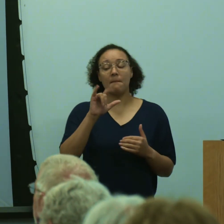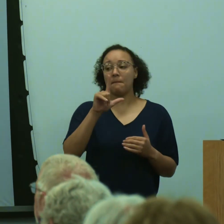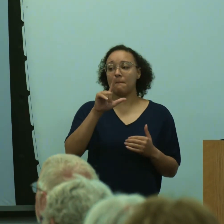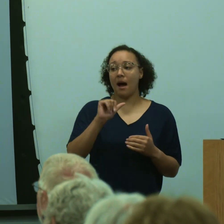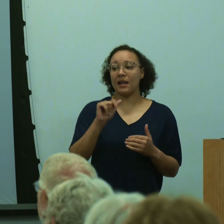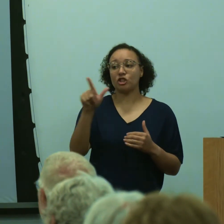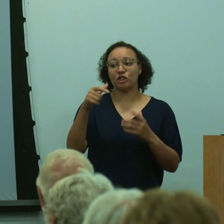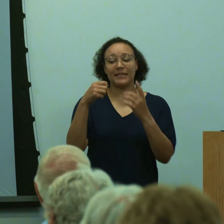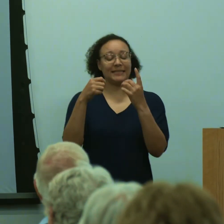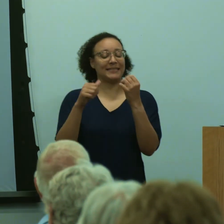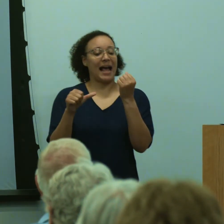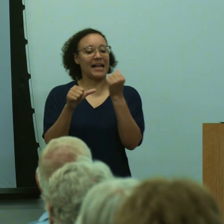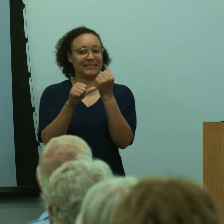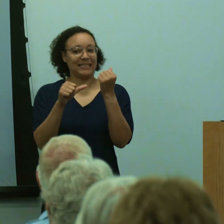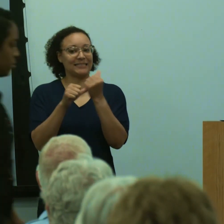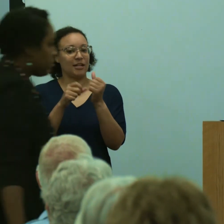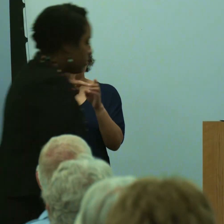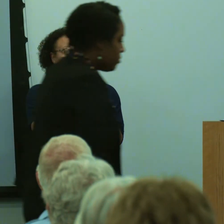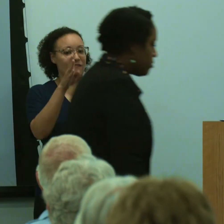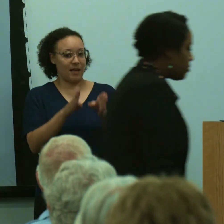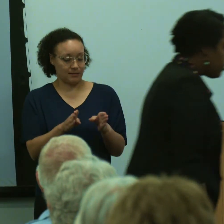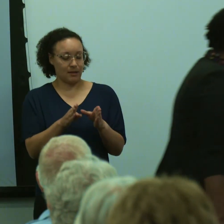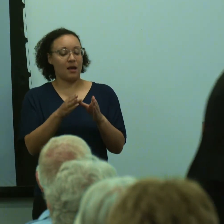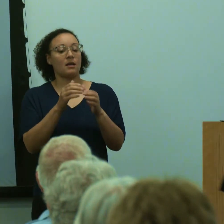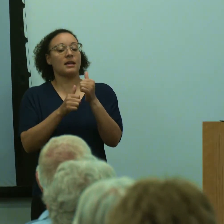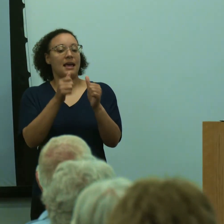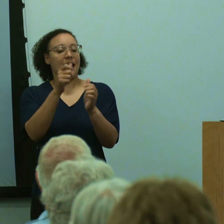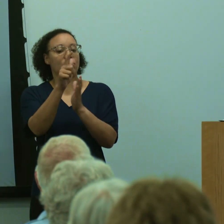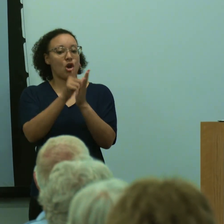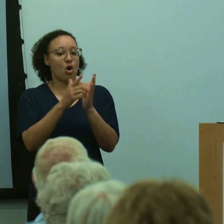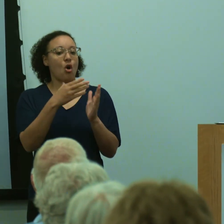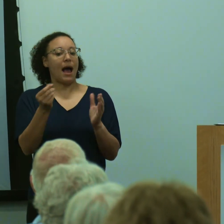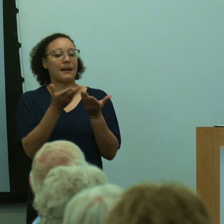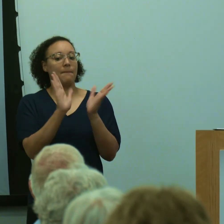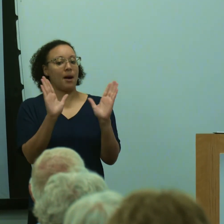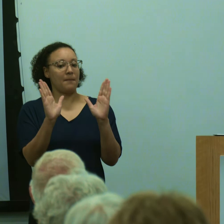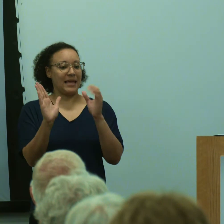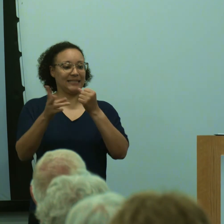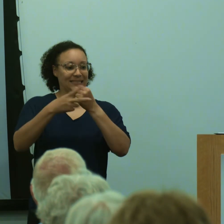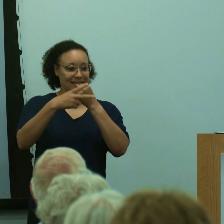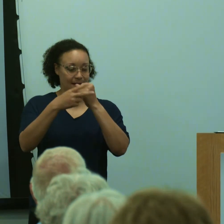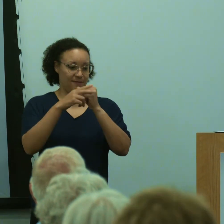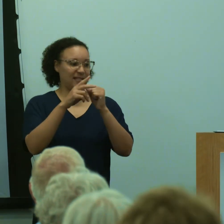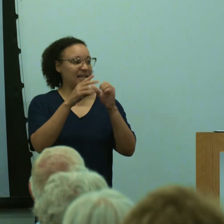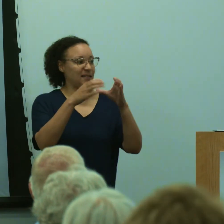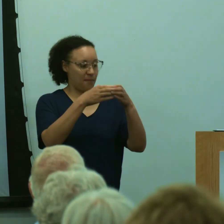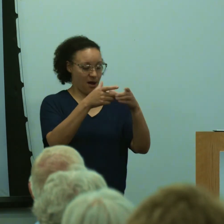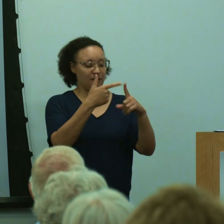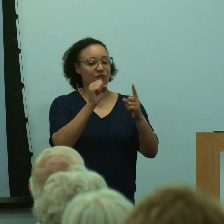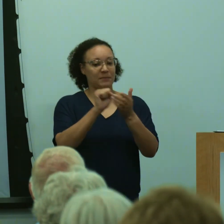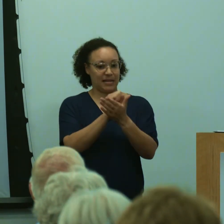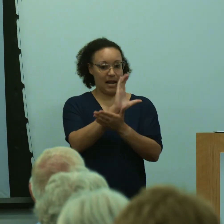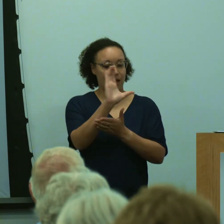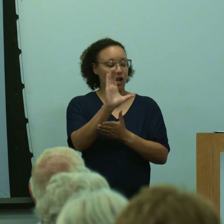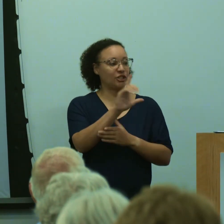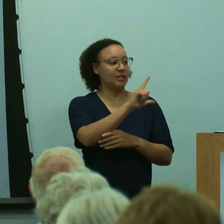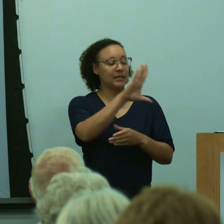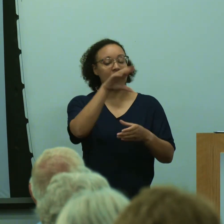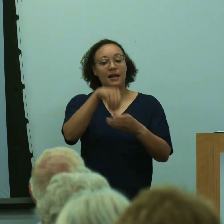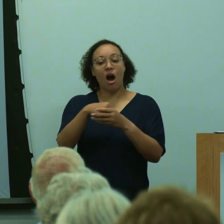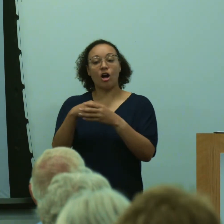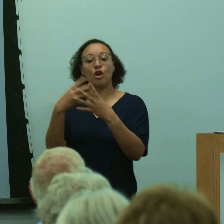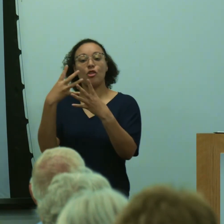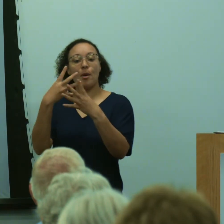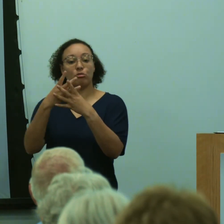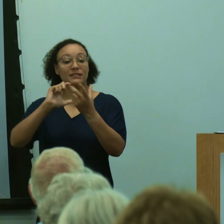and Project Coordinator in the Law and Public Safety Department at Sinclair College. She serves on the Prison Reform Committee